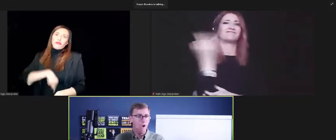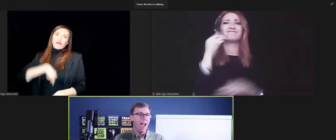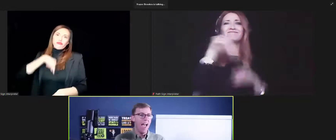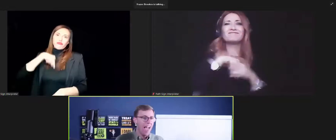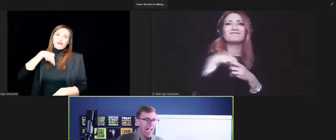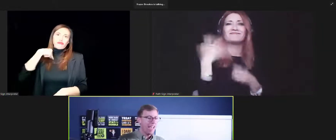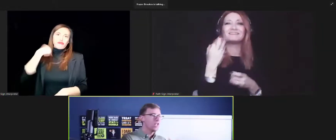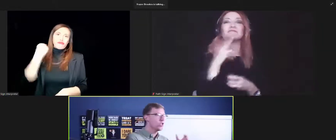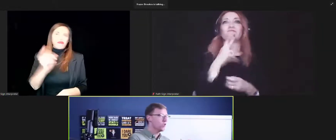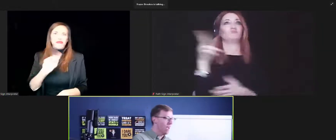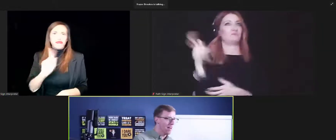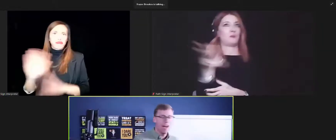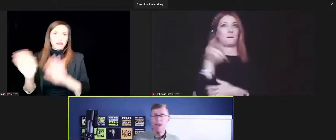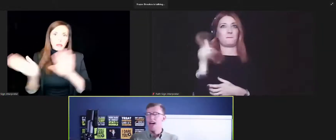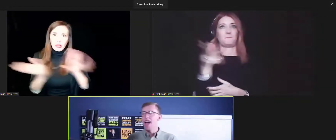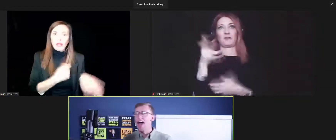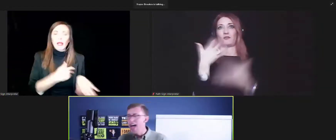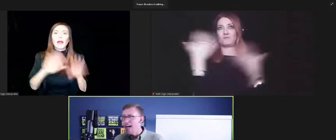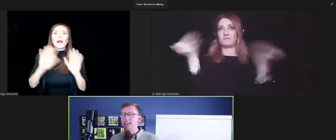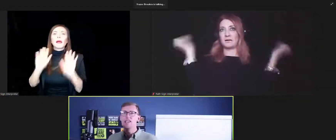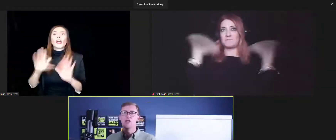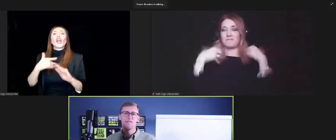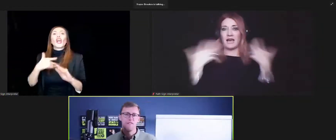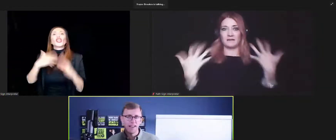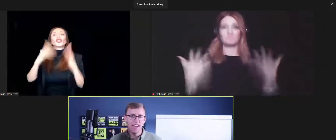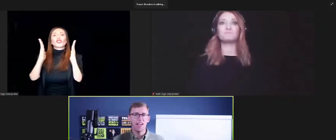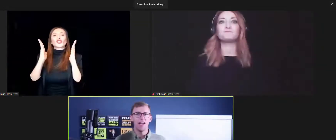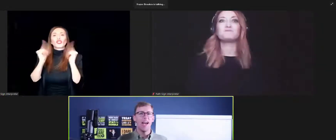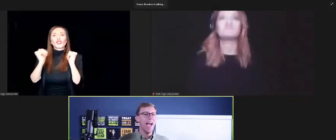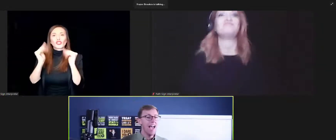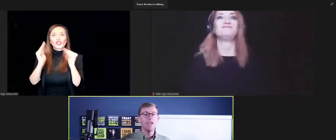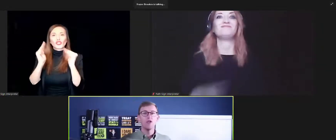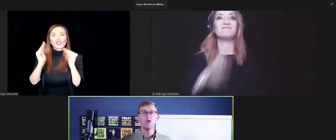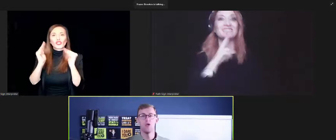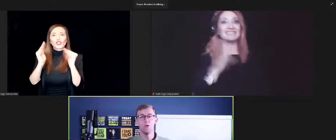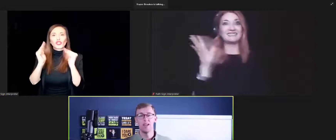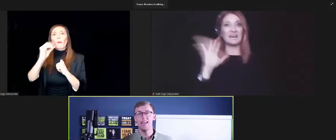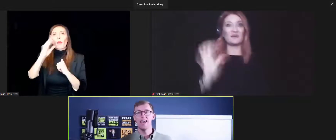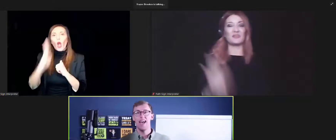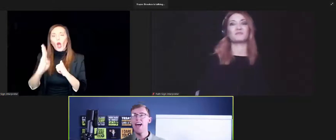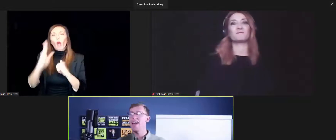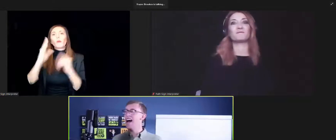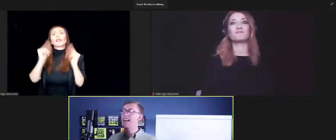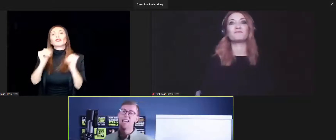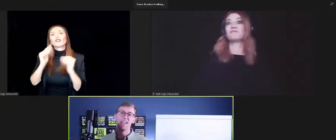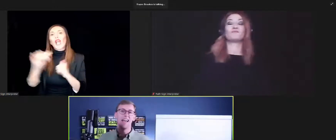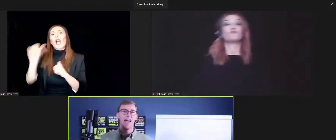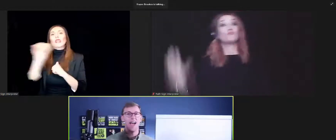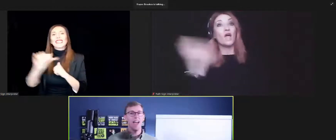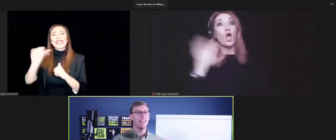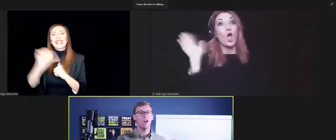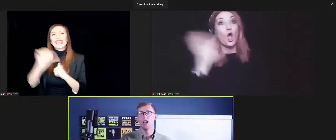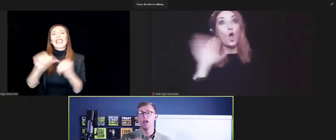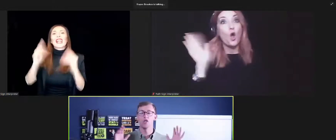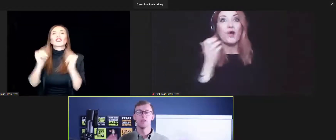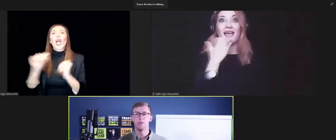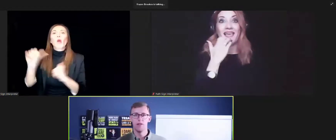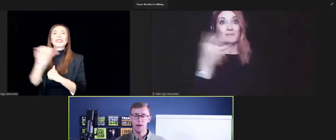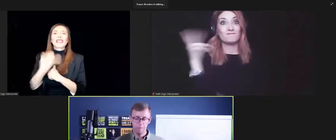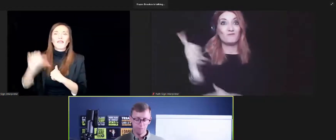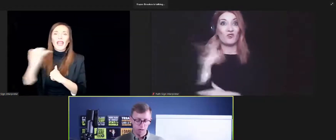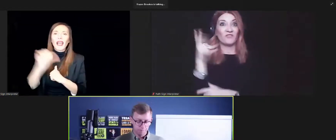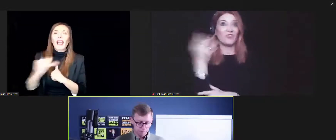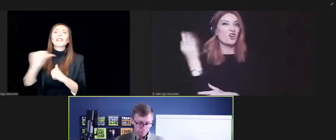Masha. Hey, Serena. Hey, Stefania. Hey, Julie. Hey, Alan. Hey, Carlos.